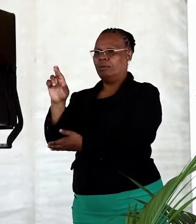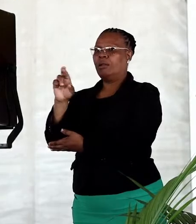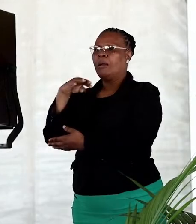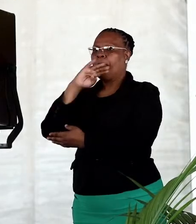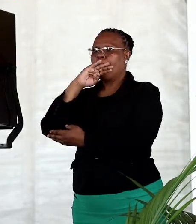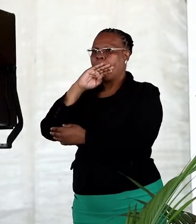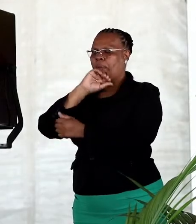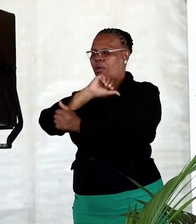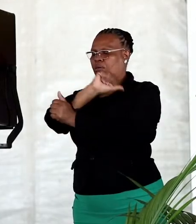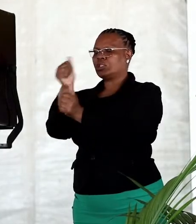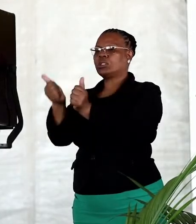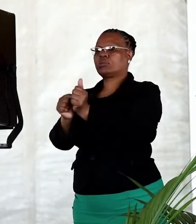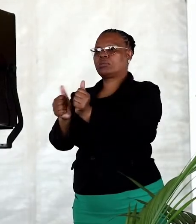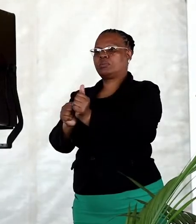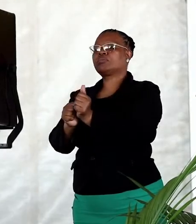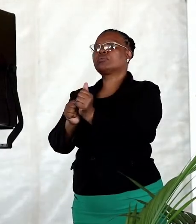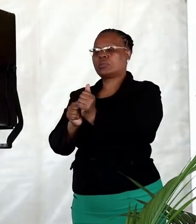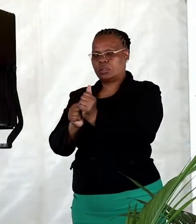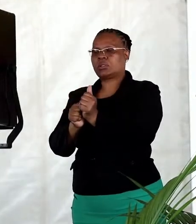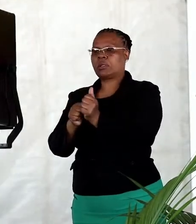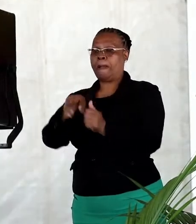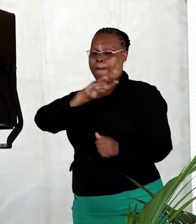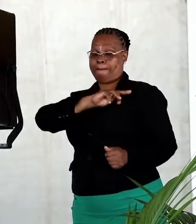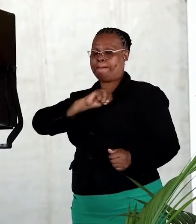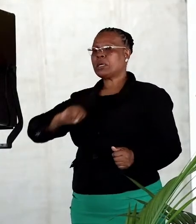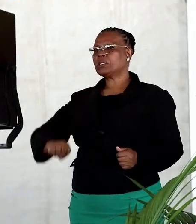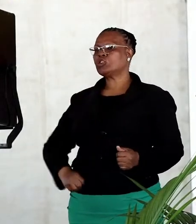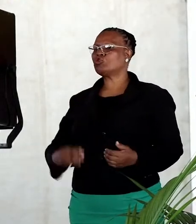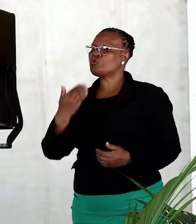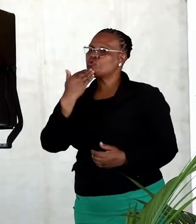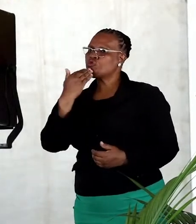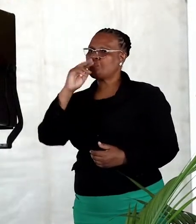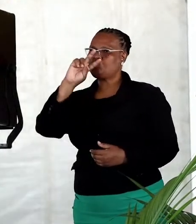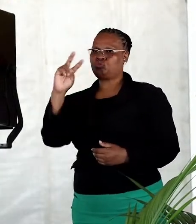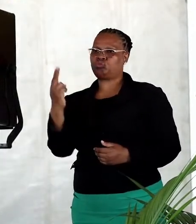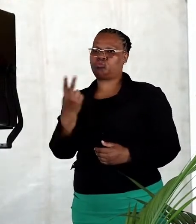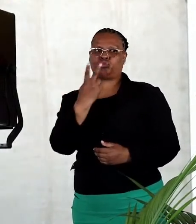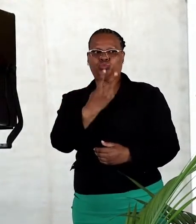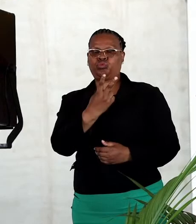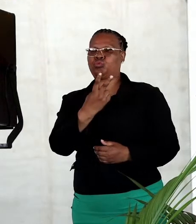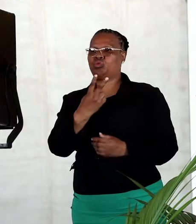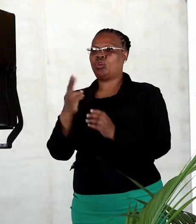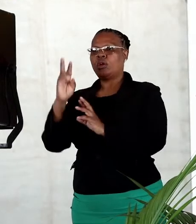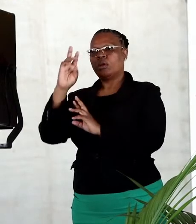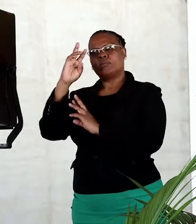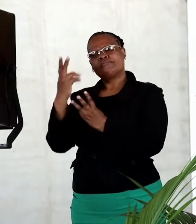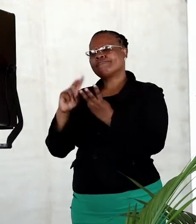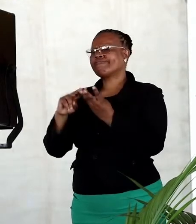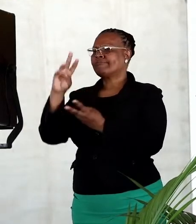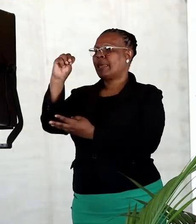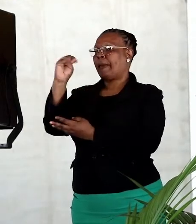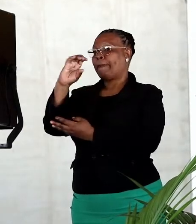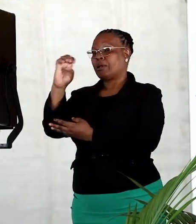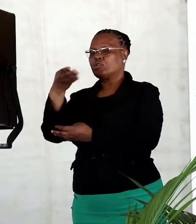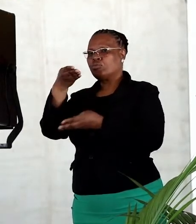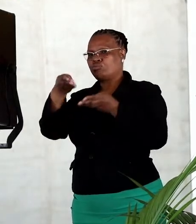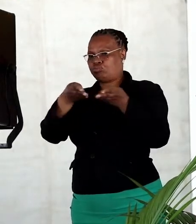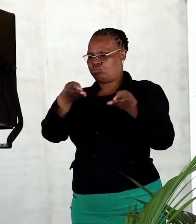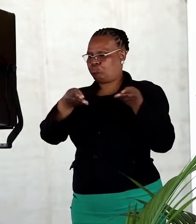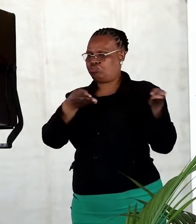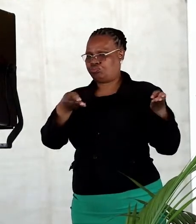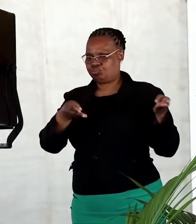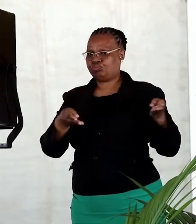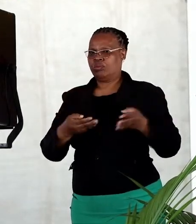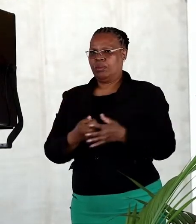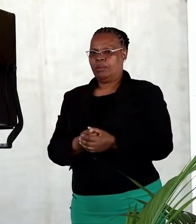o-deputy minister ababini abaphambi kwethu good morning honorable members o-MEC bonke abalapha phakathi